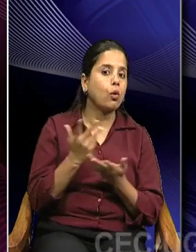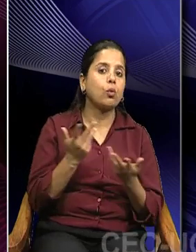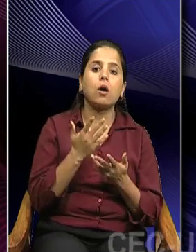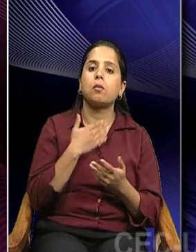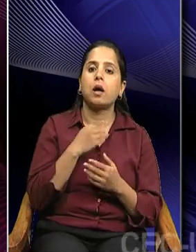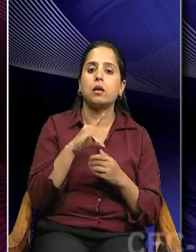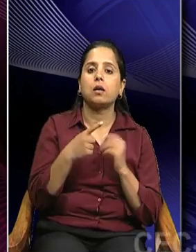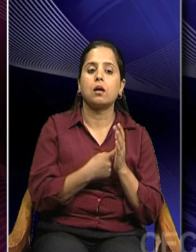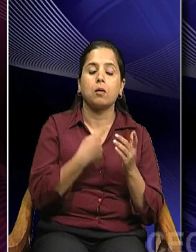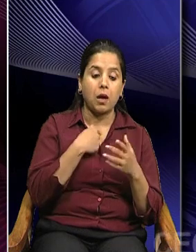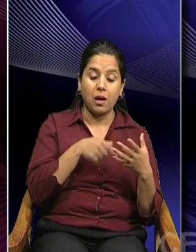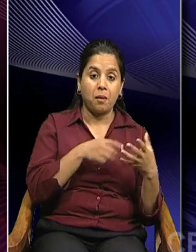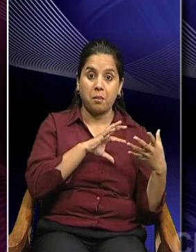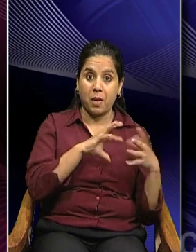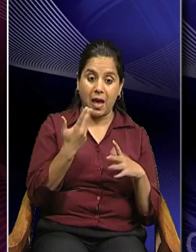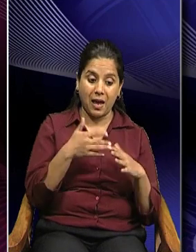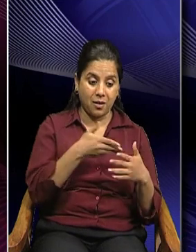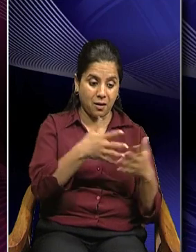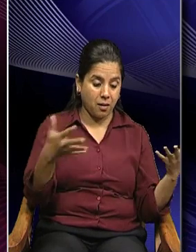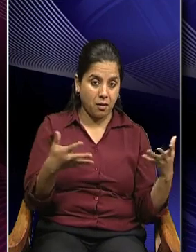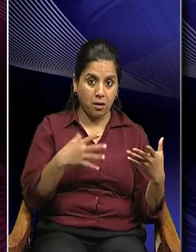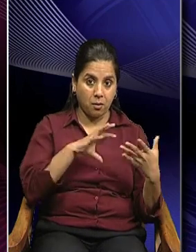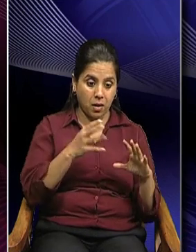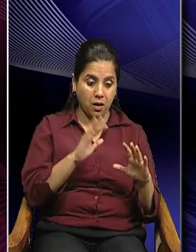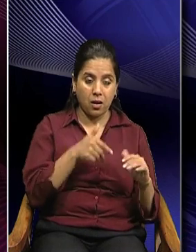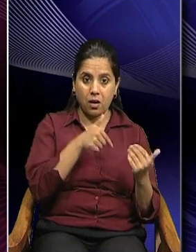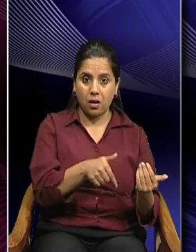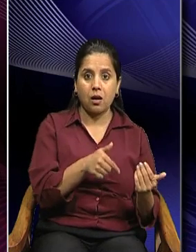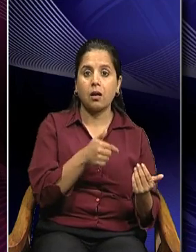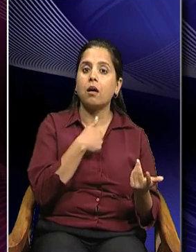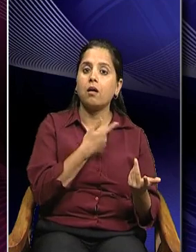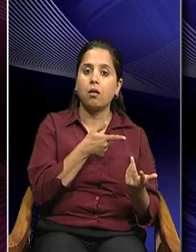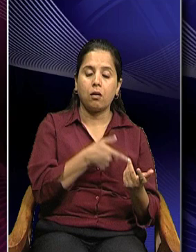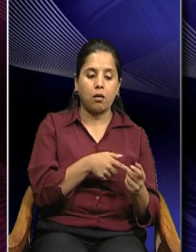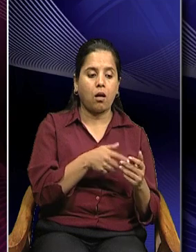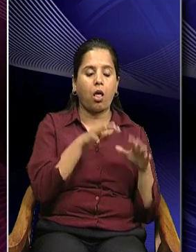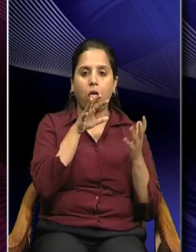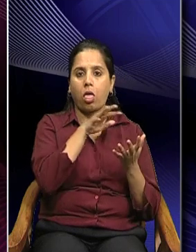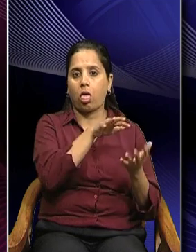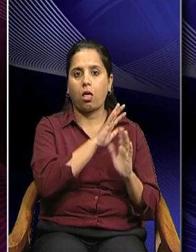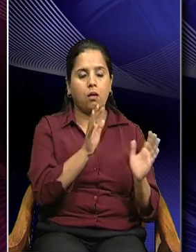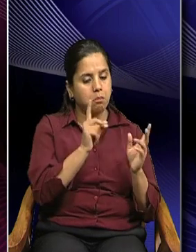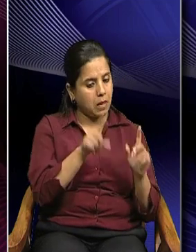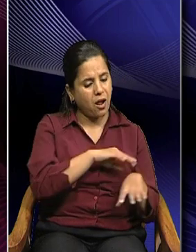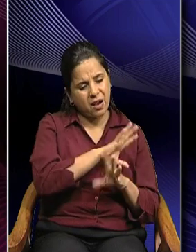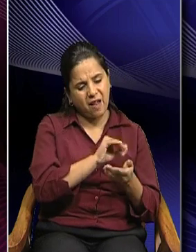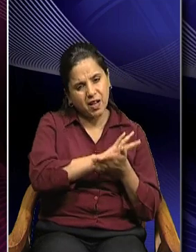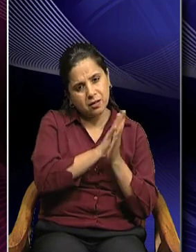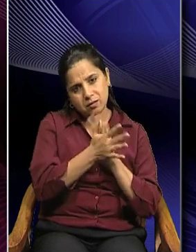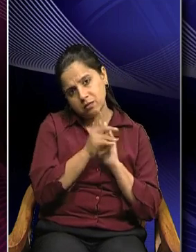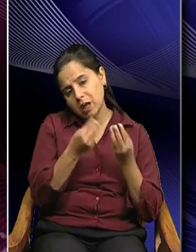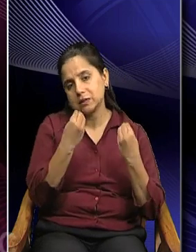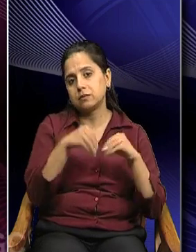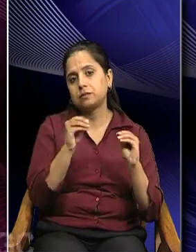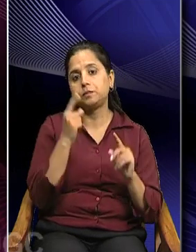my customers, the production which I have made, it should not be kept in the godown, it should be sold out. So